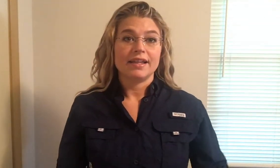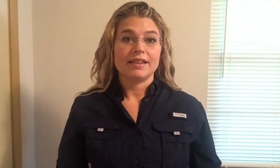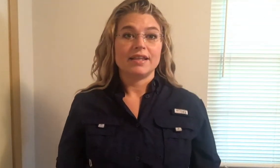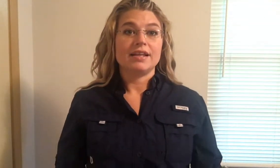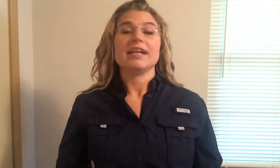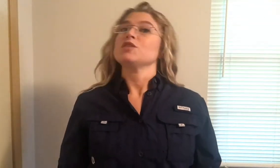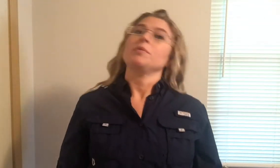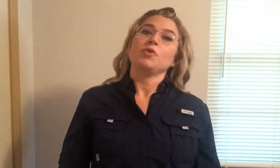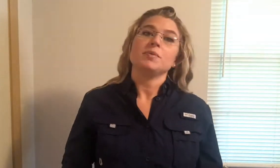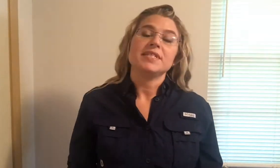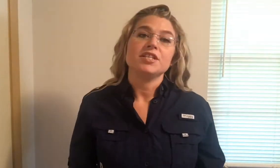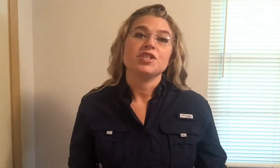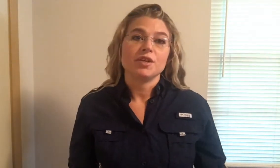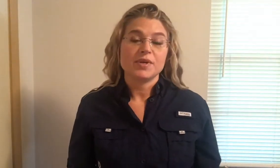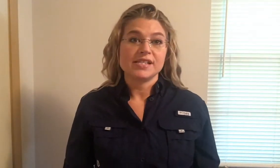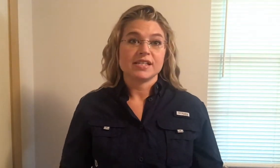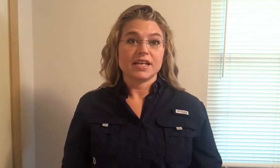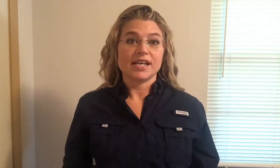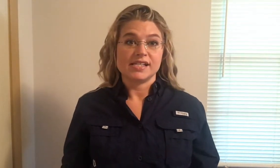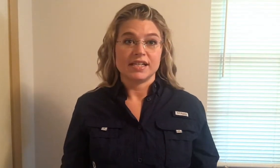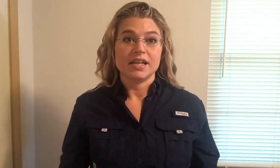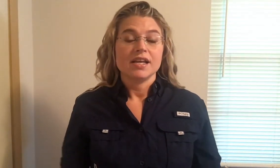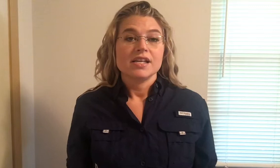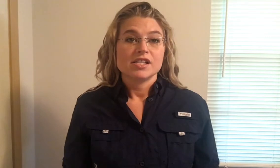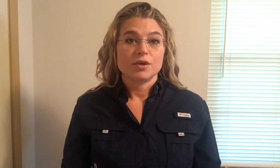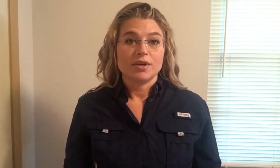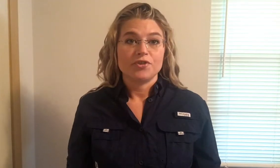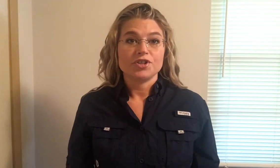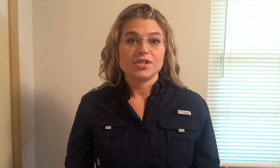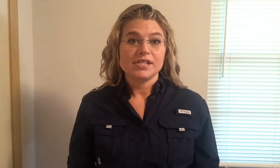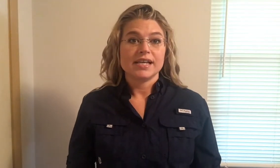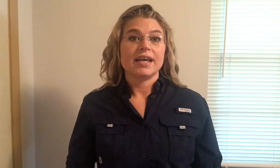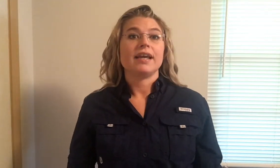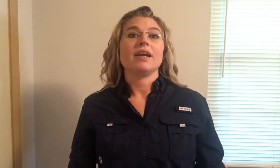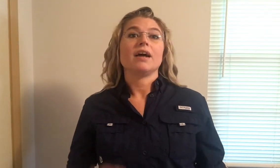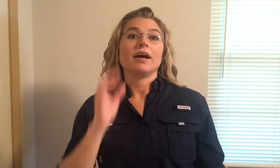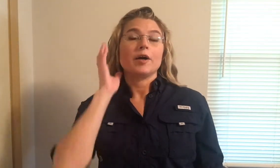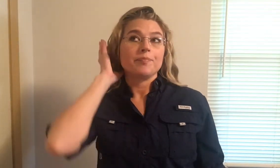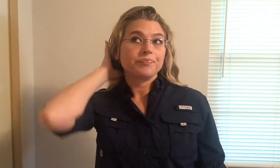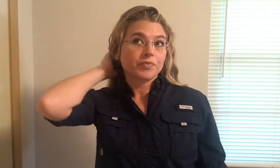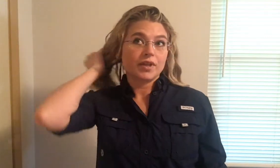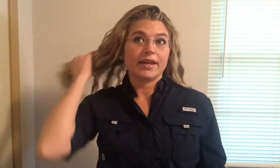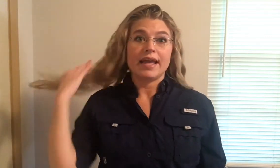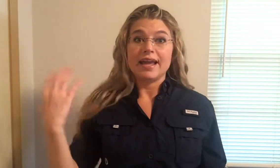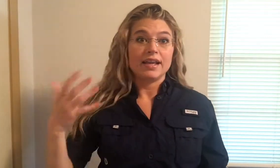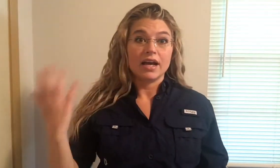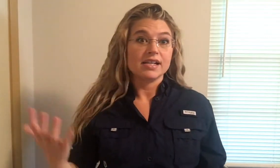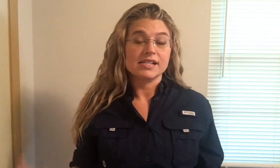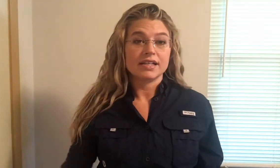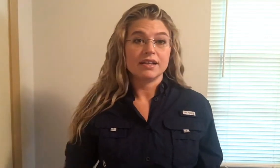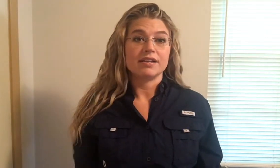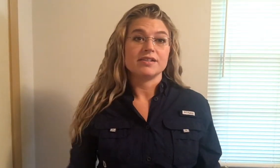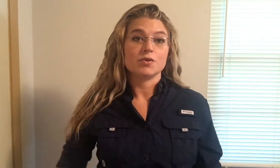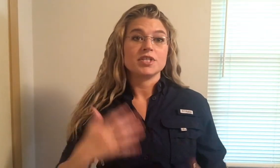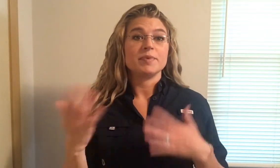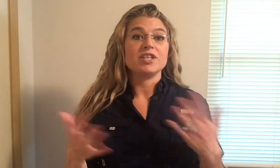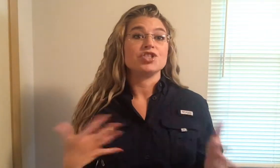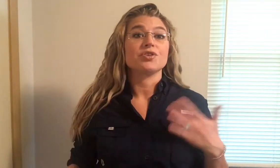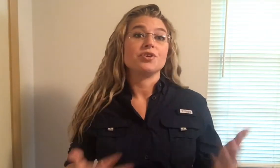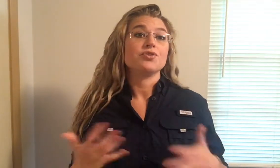And the next one I'm going to be teaching you is cousin. So if you're just saying like a cousin and it's going to be gender neutral,